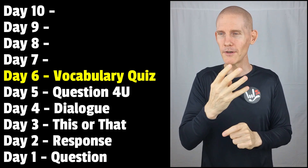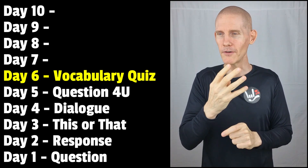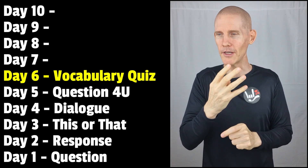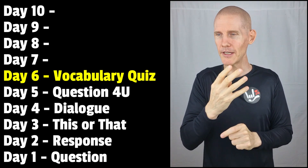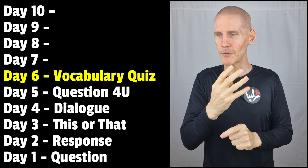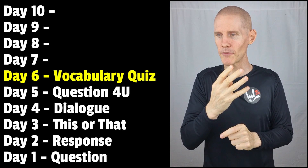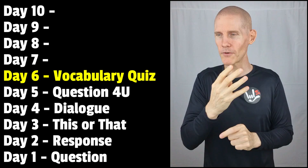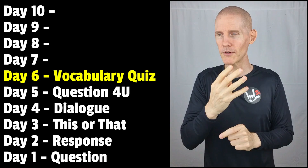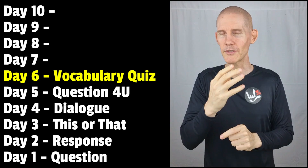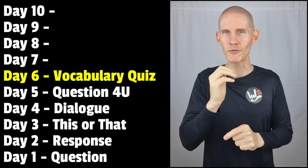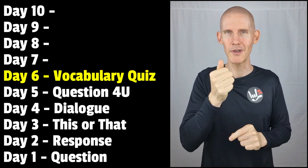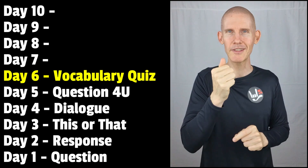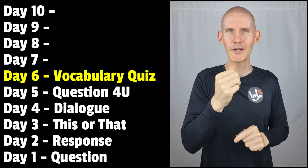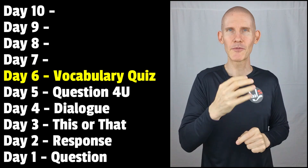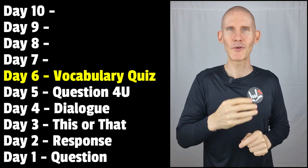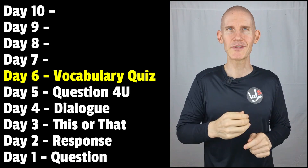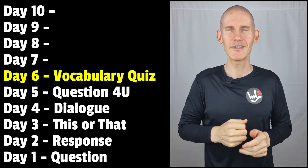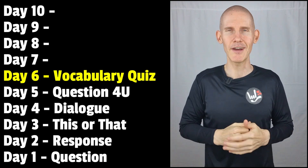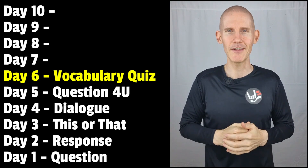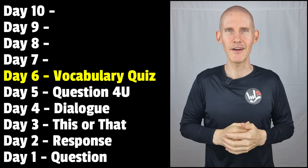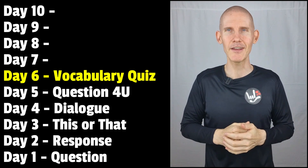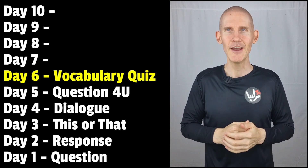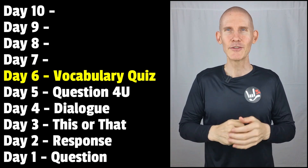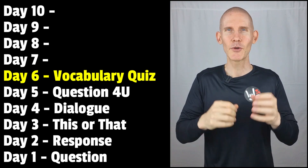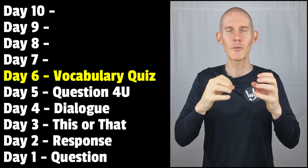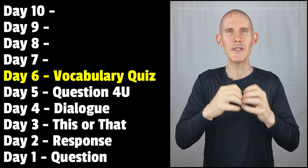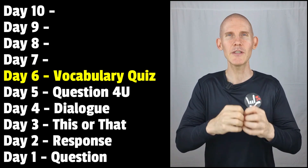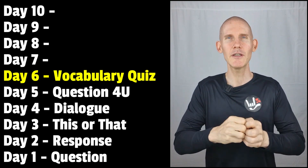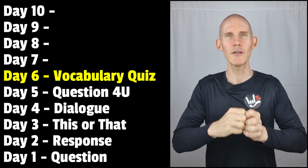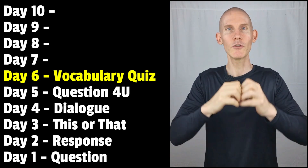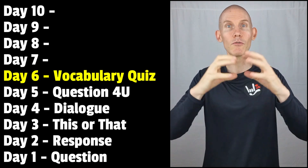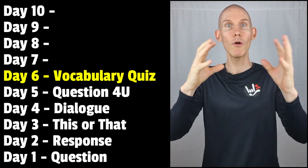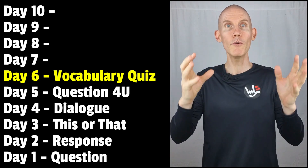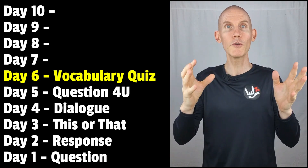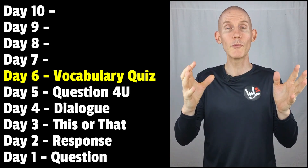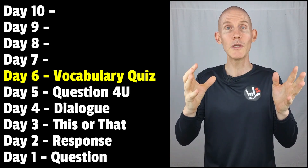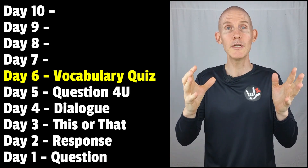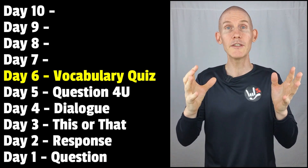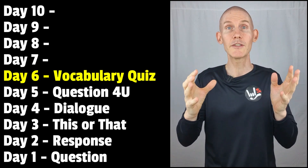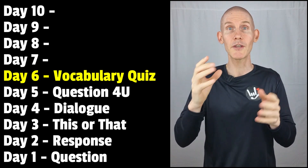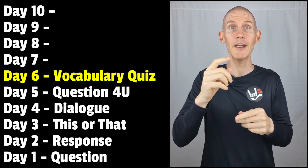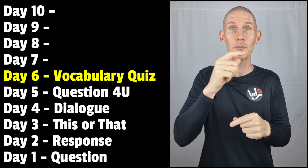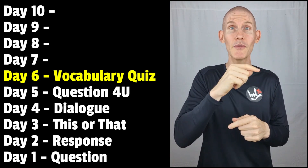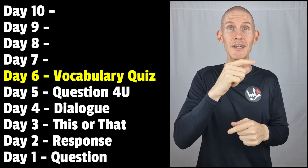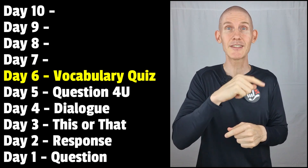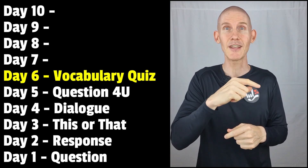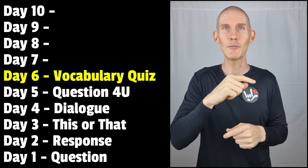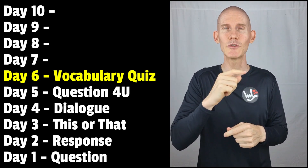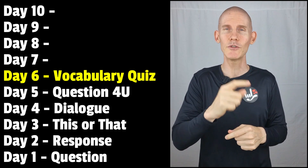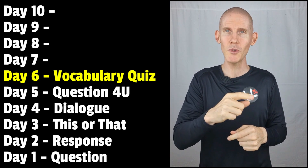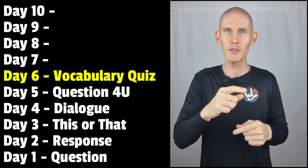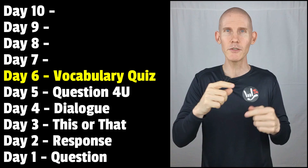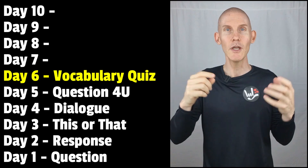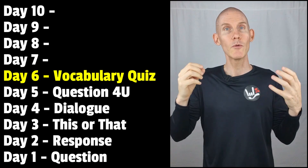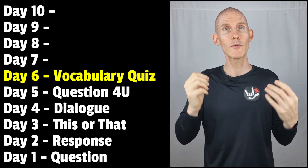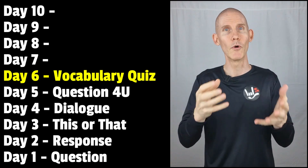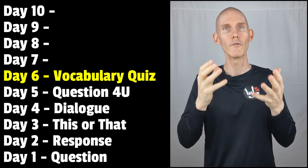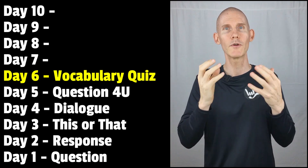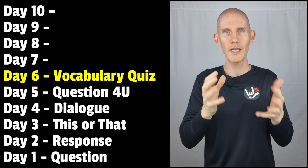right? Day number four, that's right. Day number four is a dialogue. So we're basically going to grow your ability to sign about that same situation with more